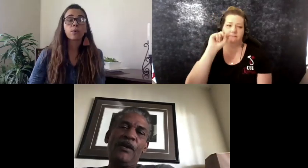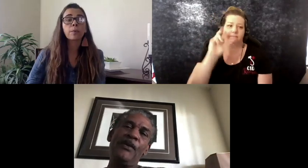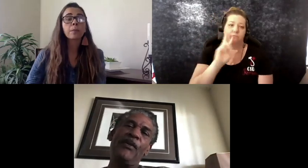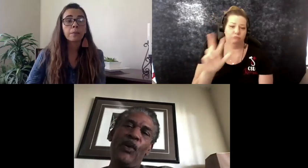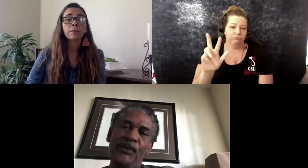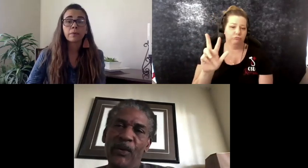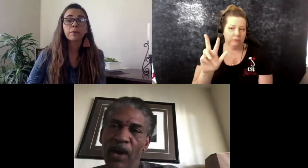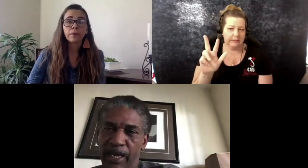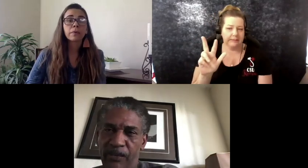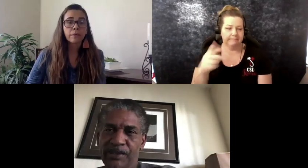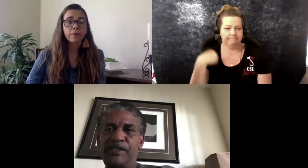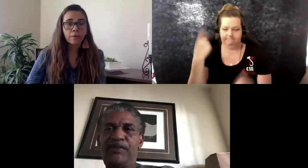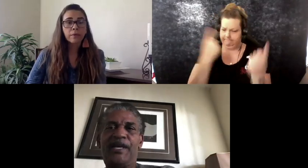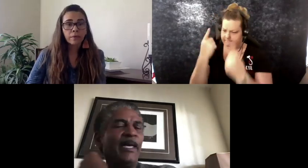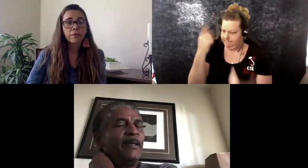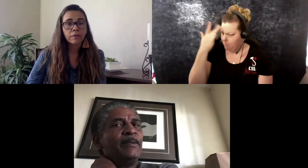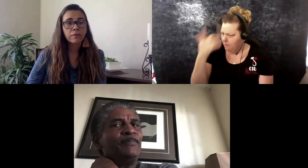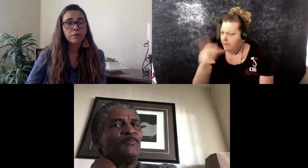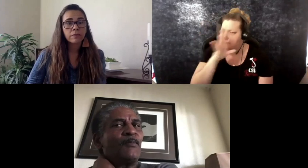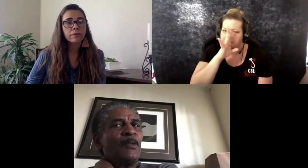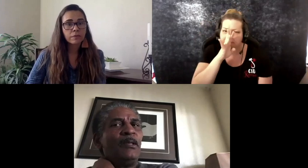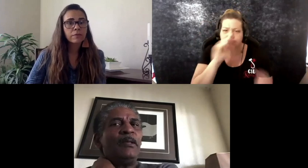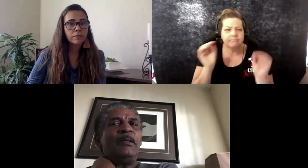You know, we were wondering why he wasn't speaking,